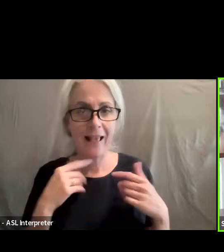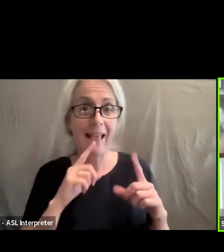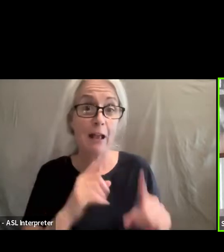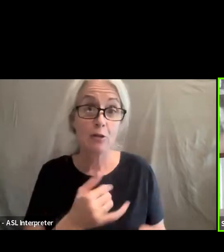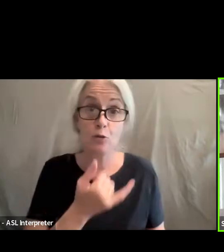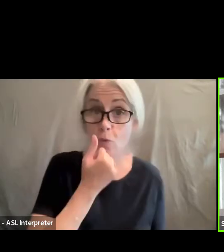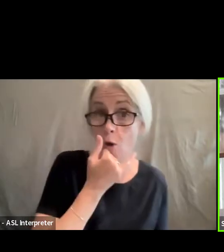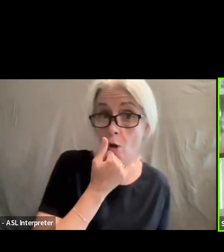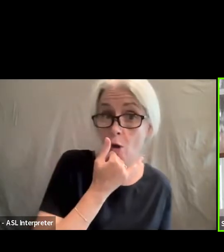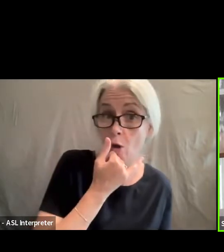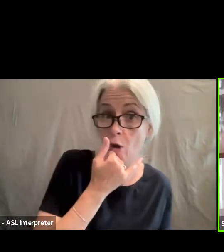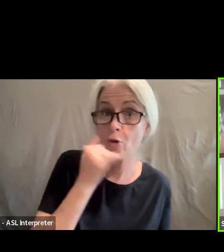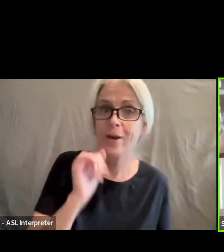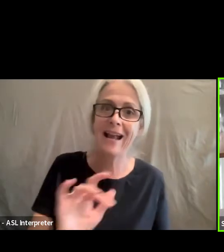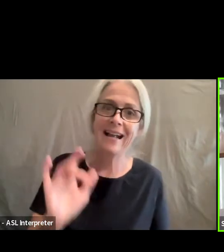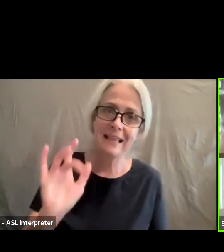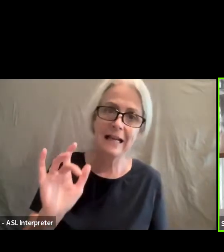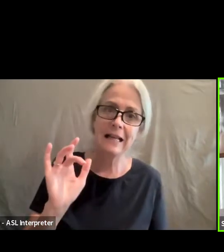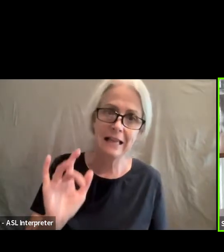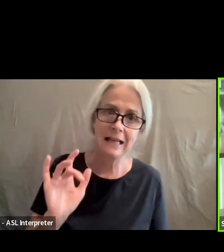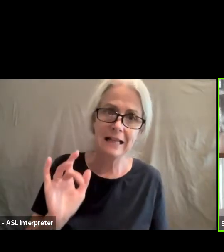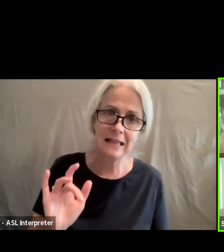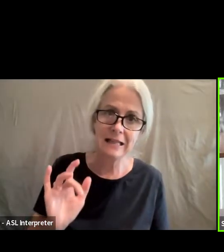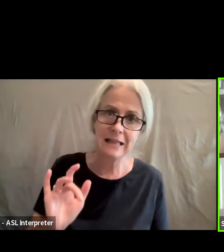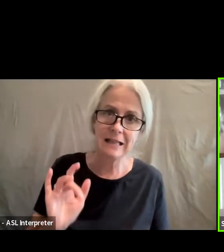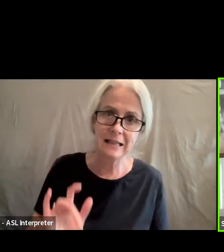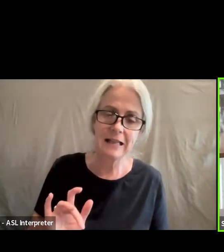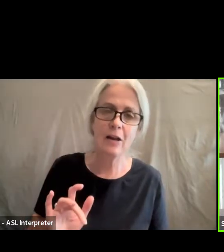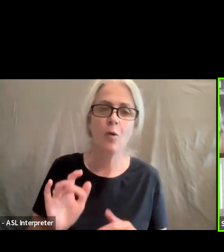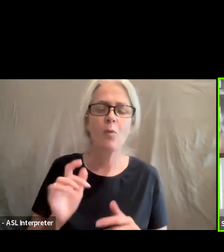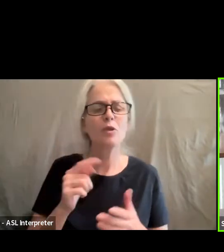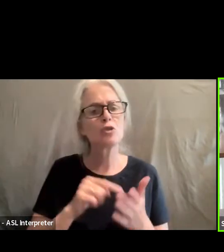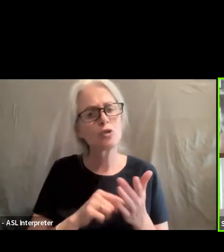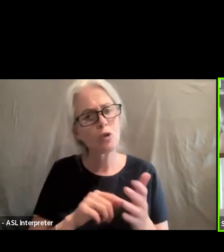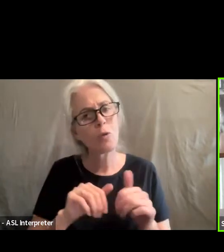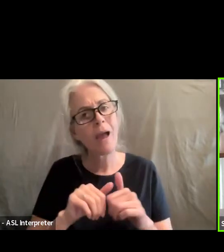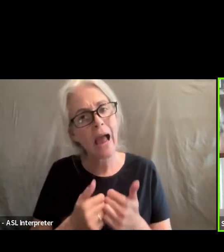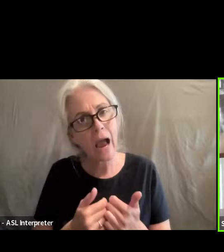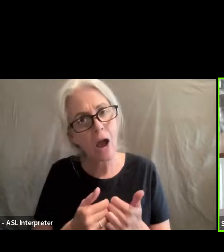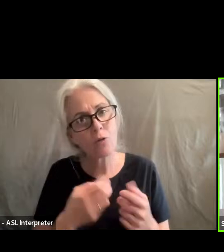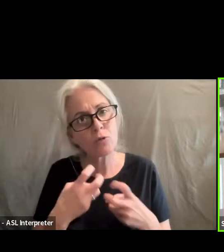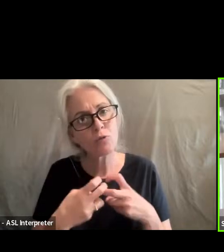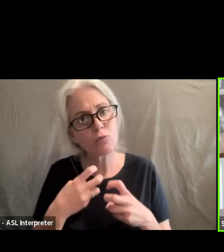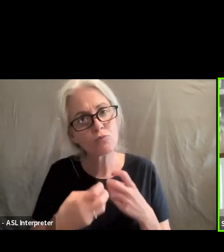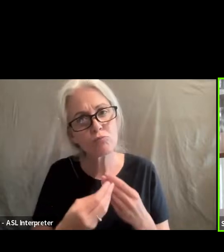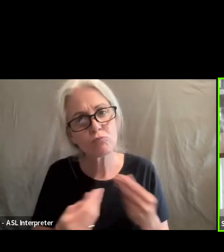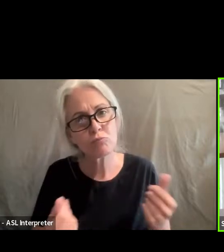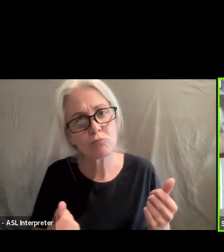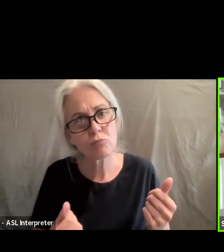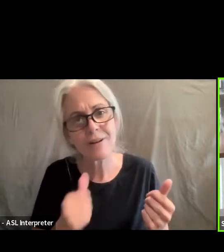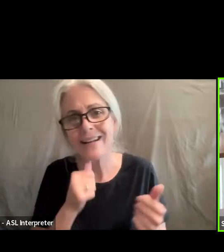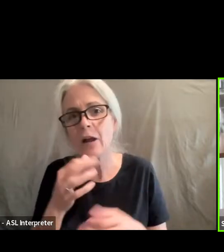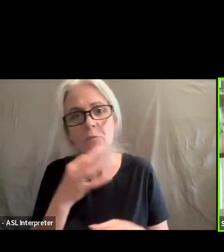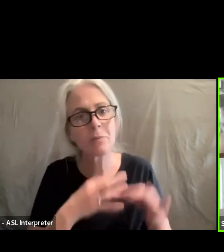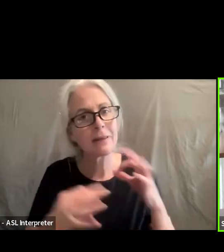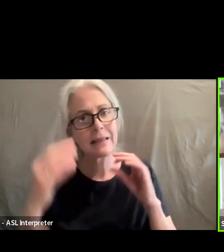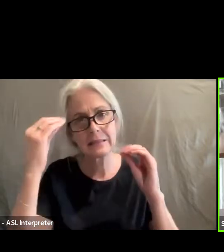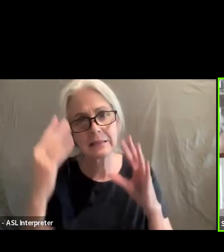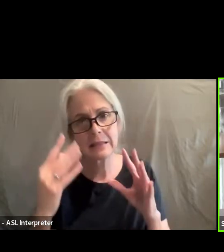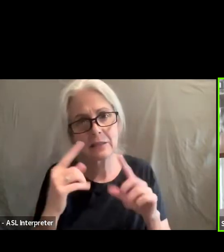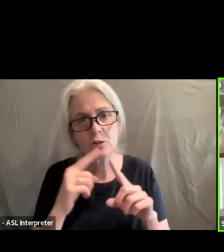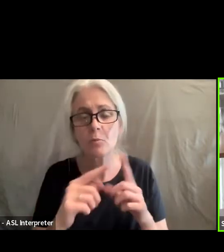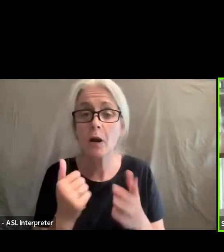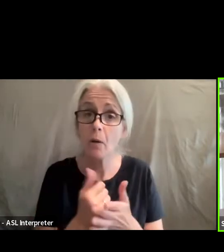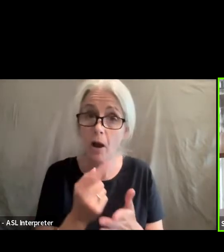wrong, you could click and drill into it more, and it would actually show you how to do the problem. it doesn't take the place of the teacher, of course, but it will help